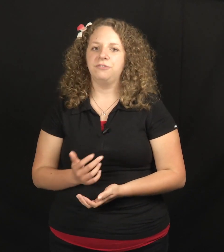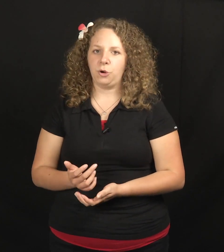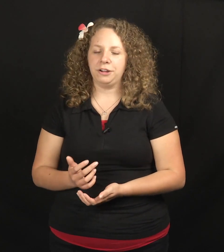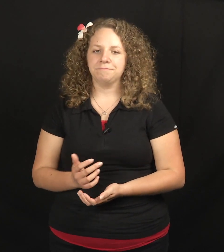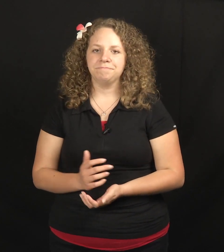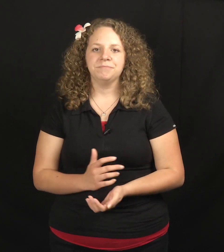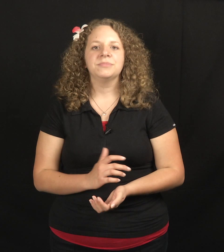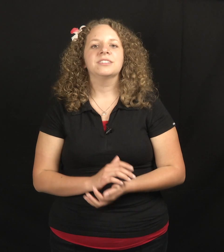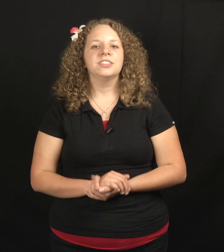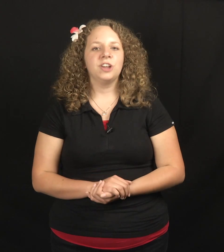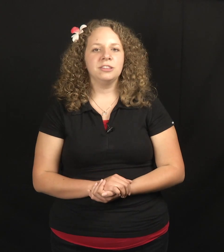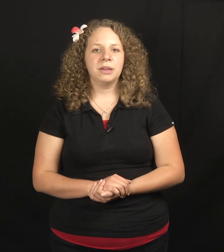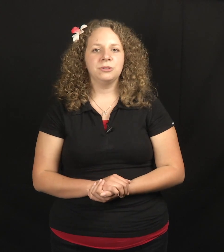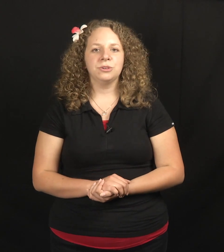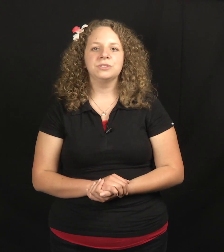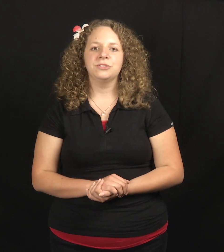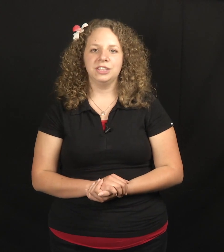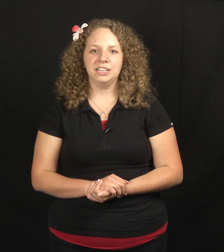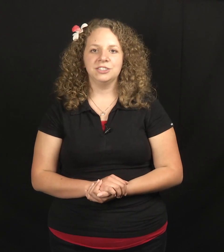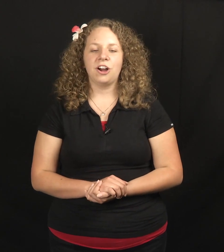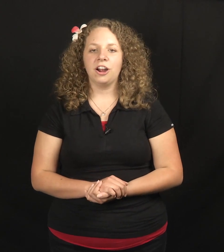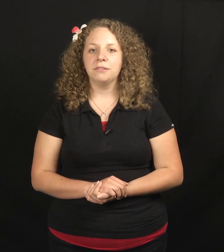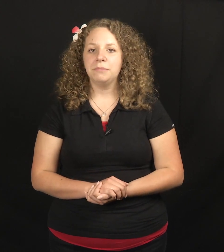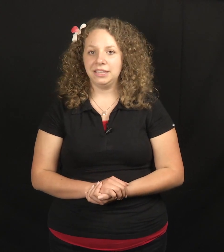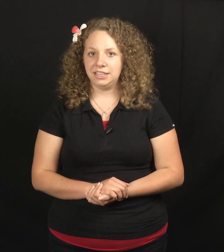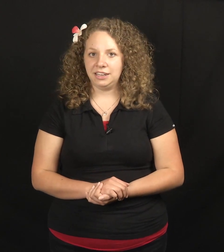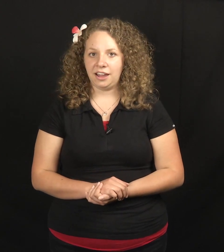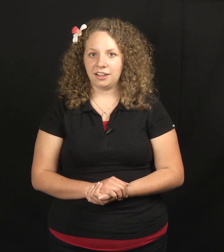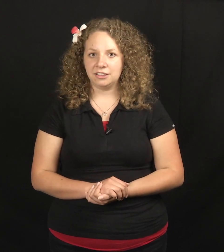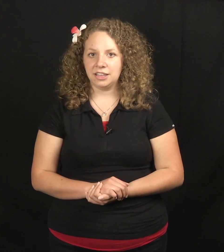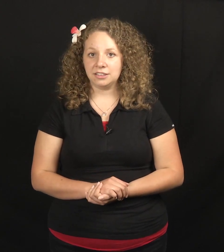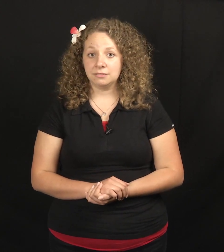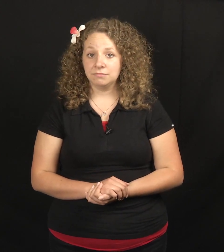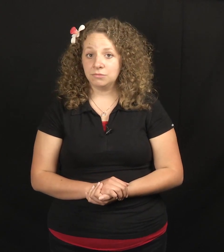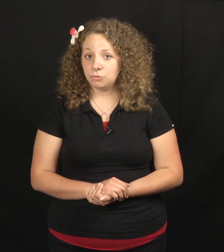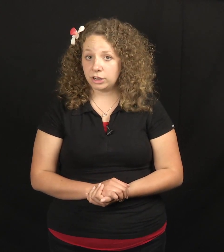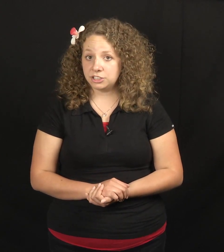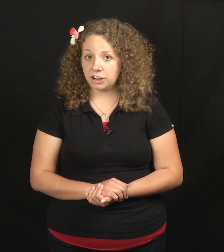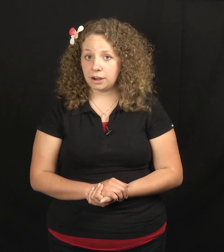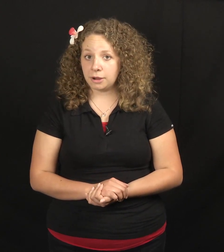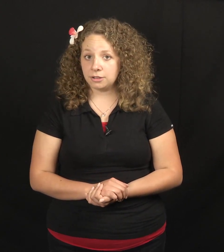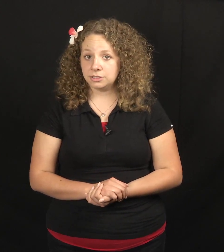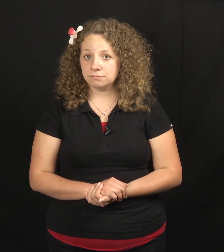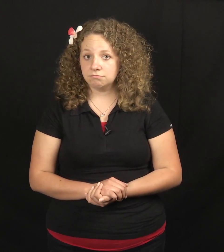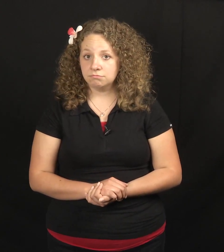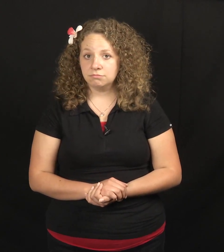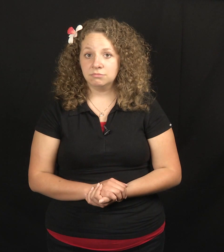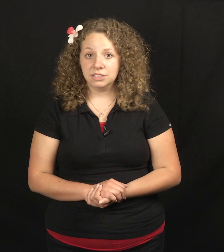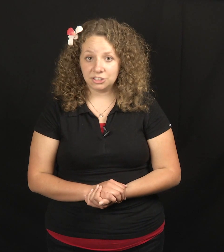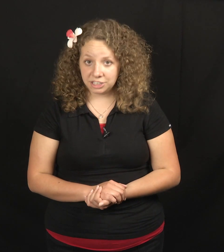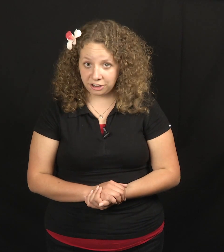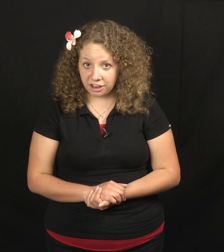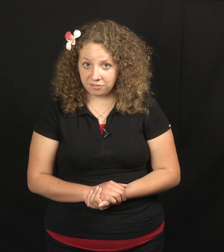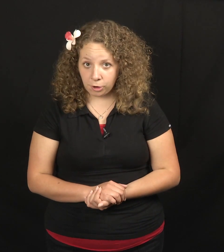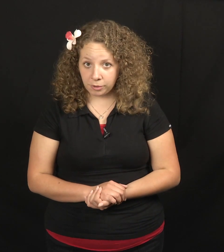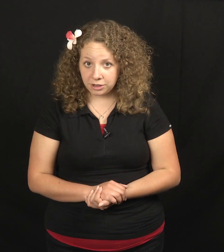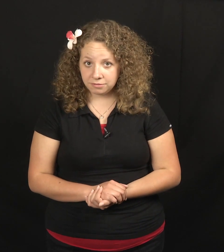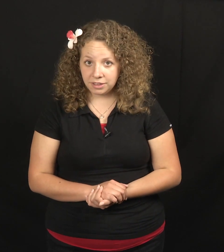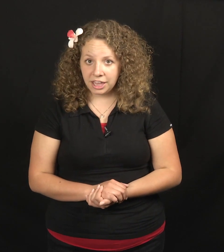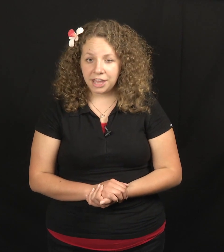for. The non-manuals for these are maintaining eye contact, raising your eyebrows, tilting your head forward, and